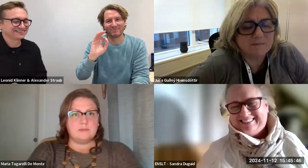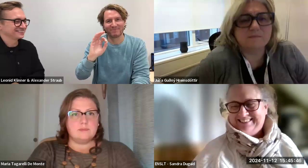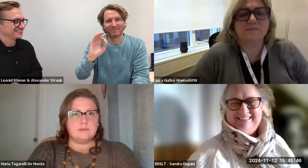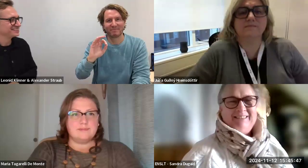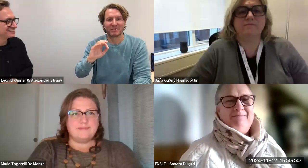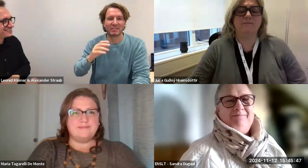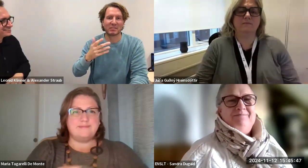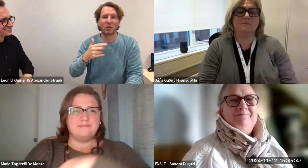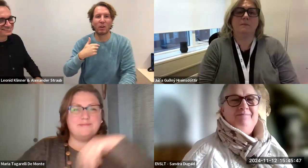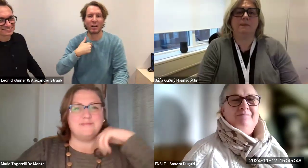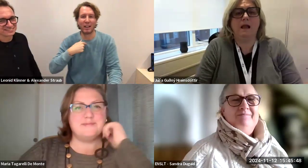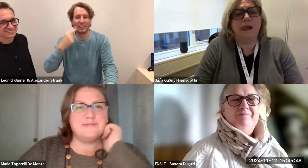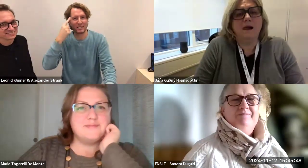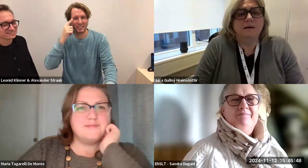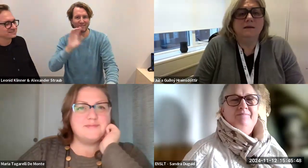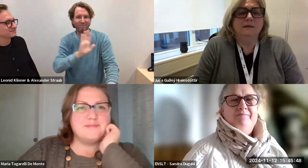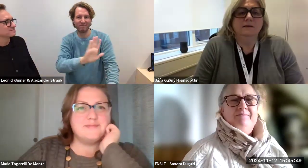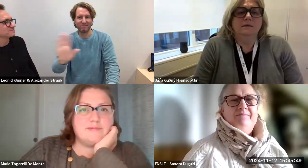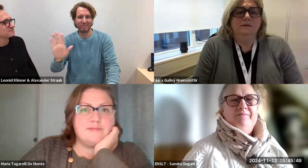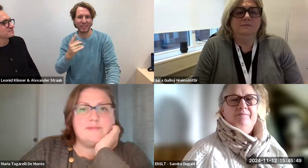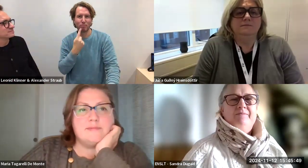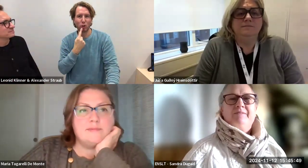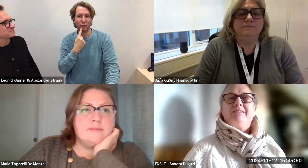Of course, it's important if it would be free.